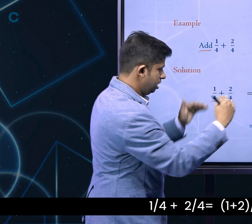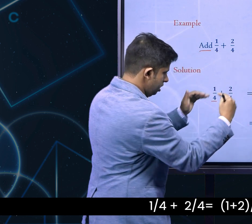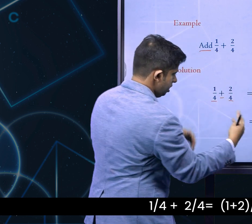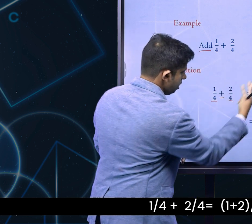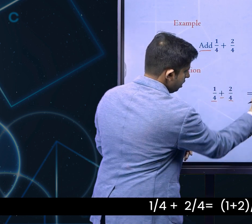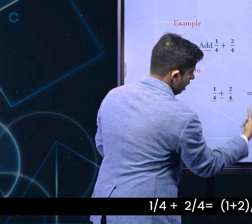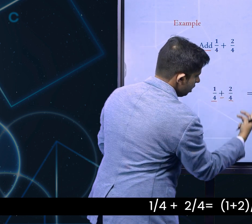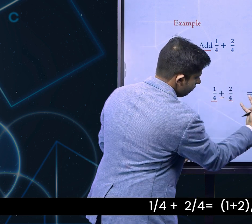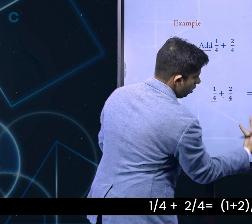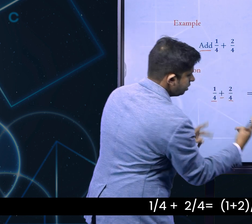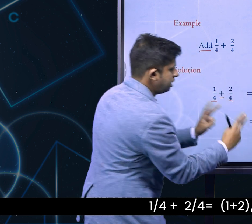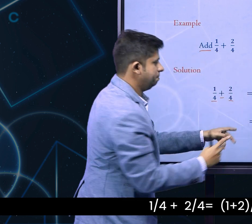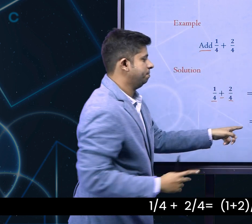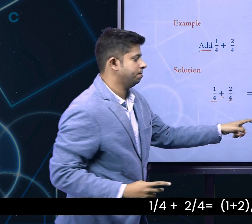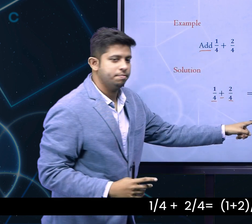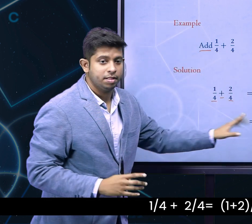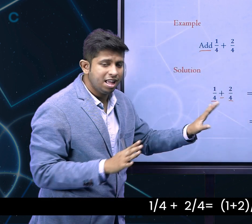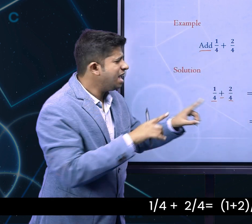which is equal to 3 by 4.